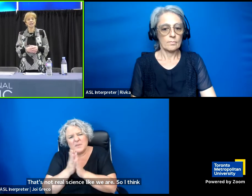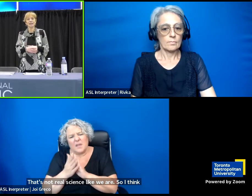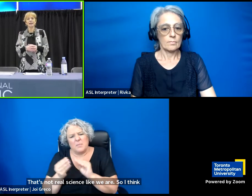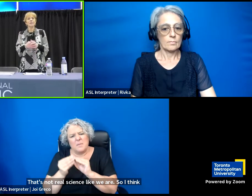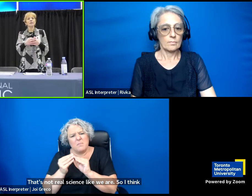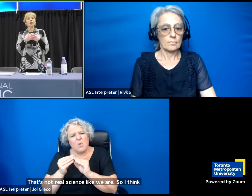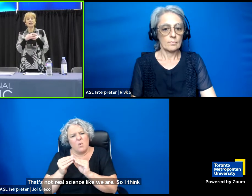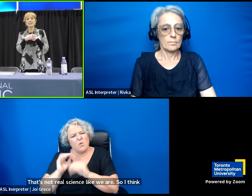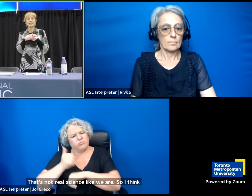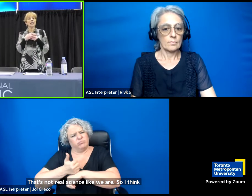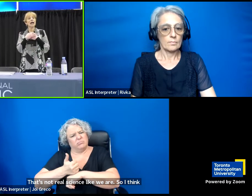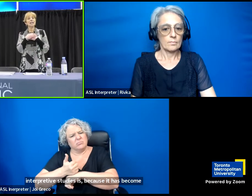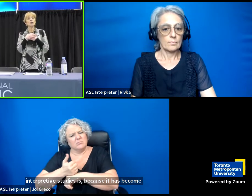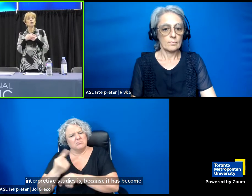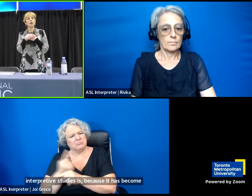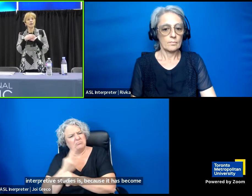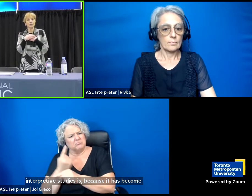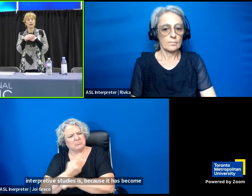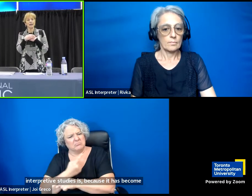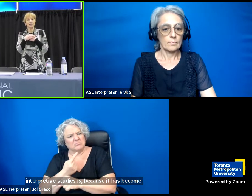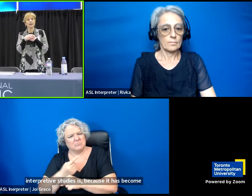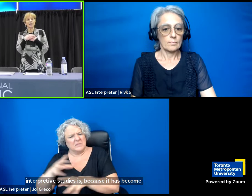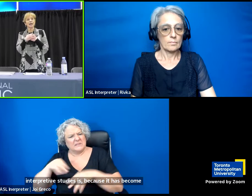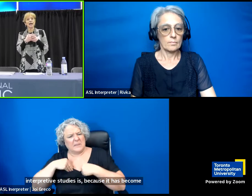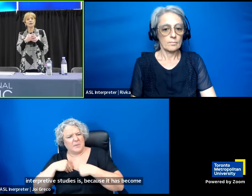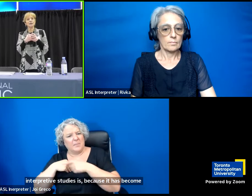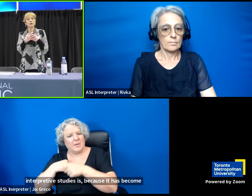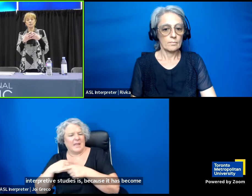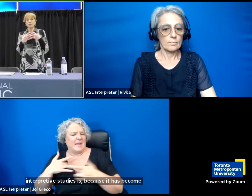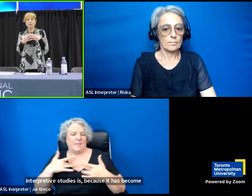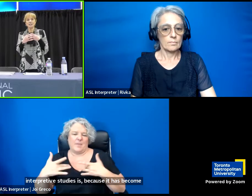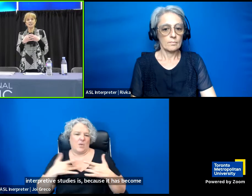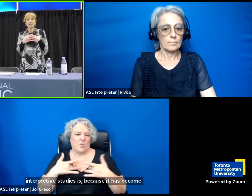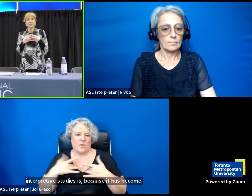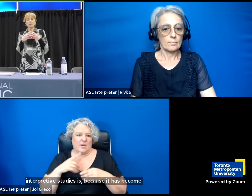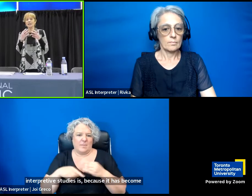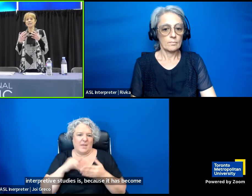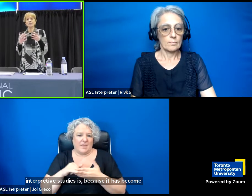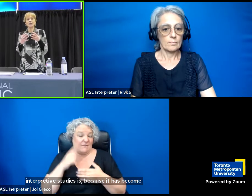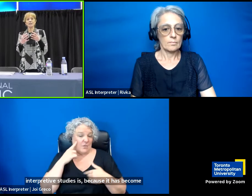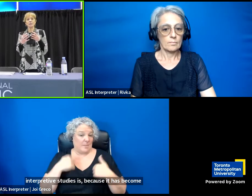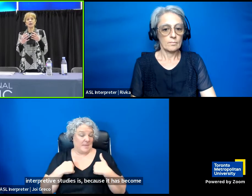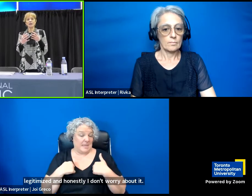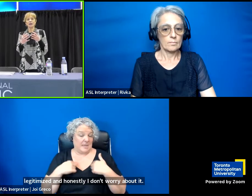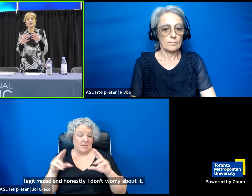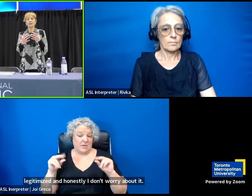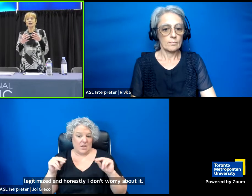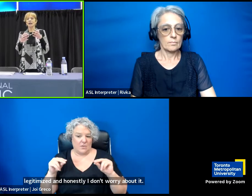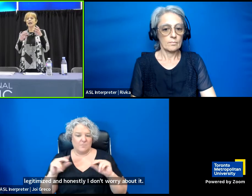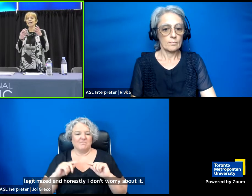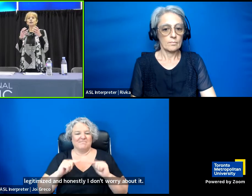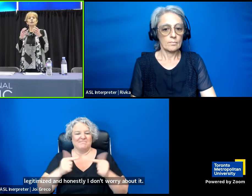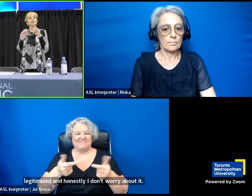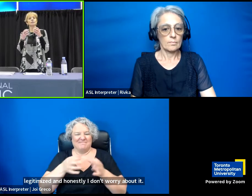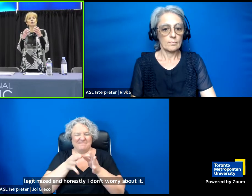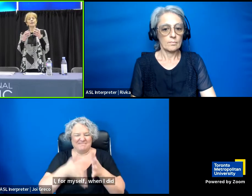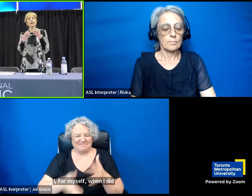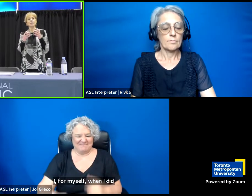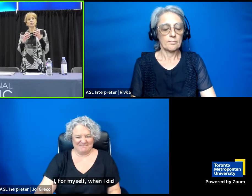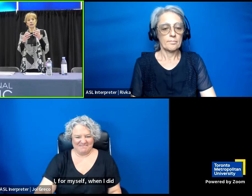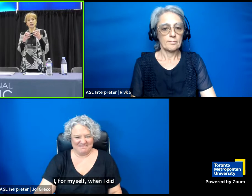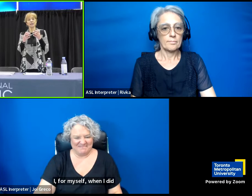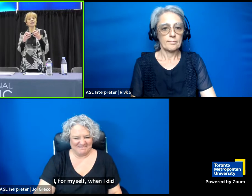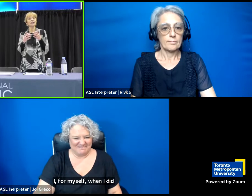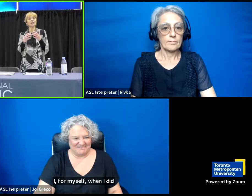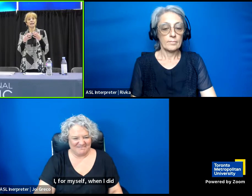legitimized. And honestly, I don't worry about it. I, for myself, when I did policy paradox, I couldn't have written